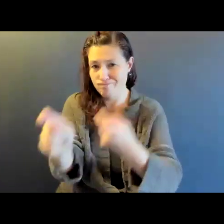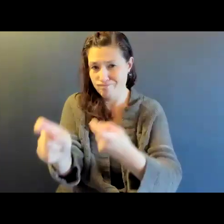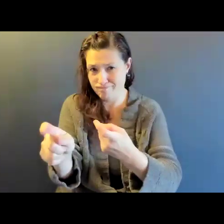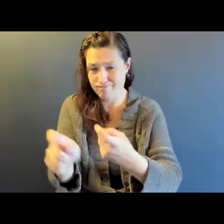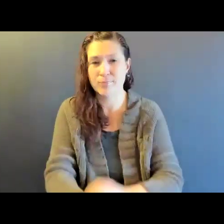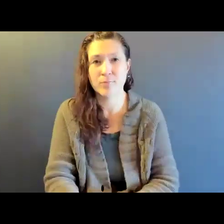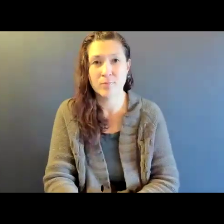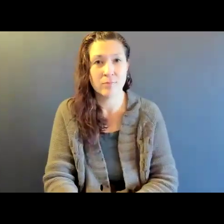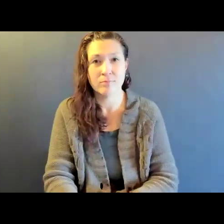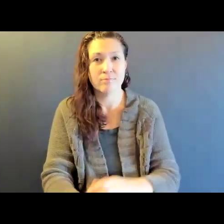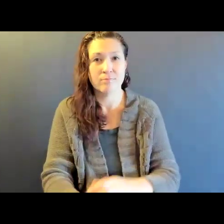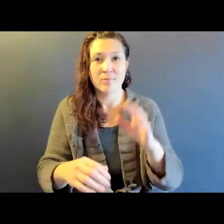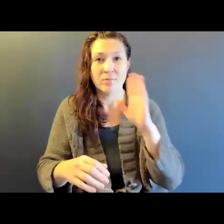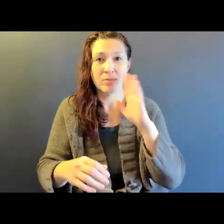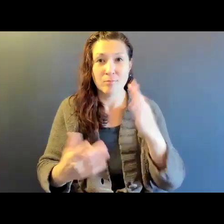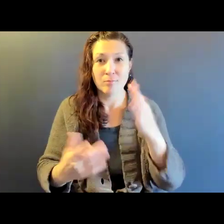Drum roll, Lena.